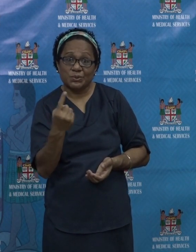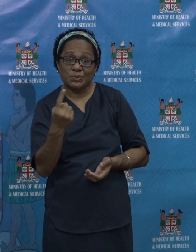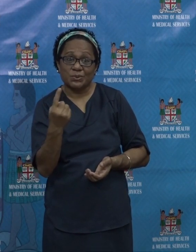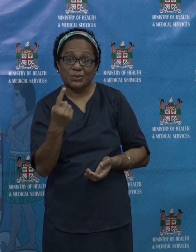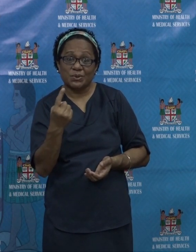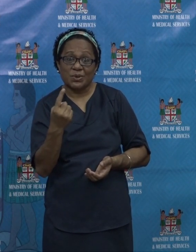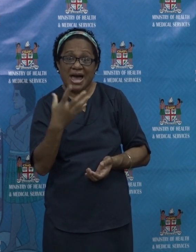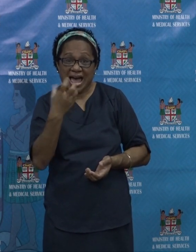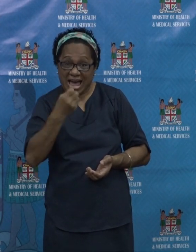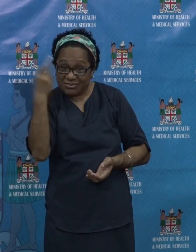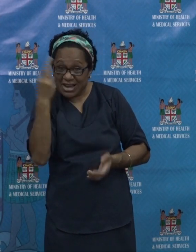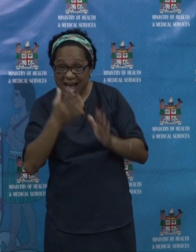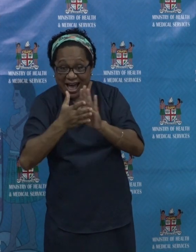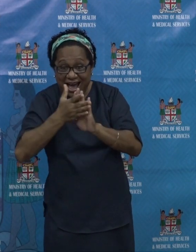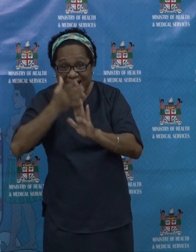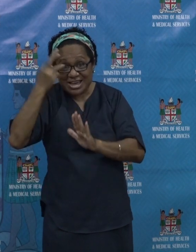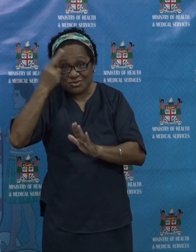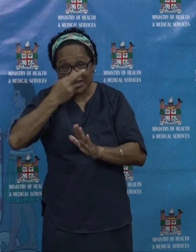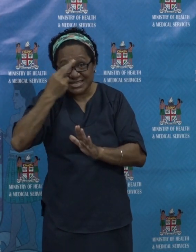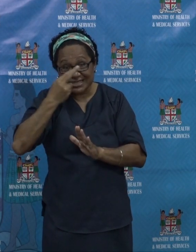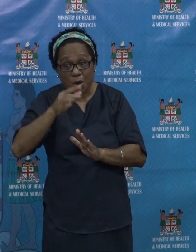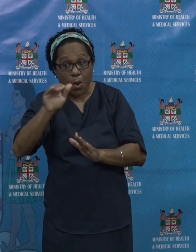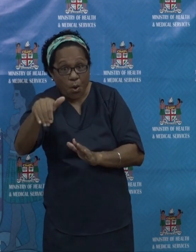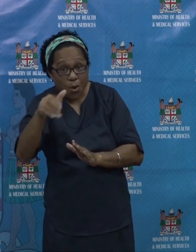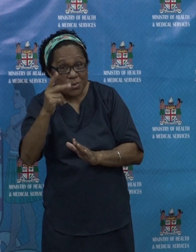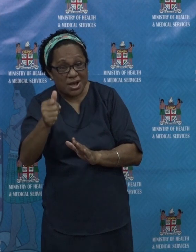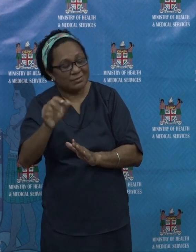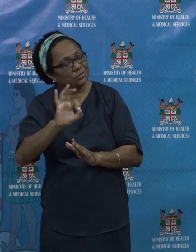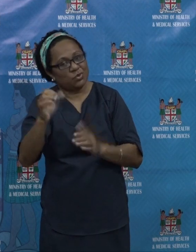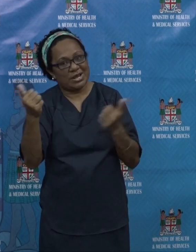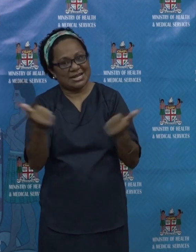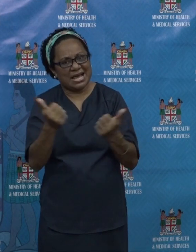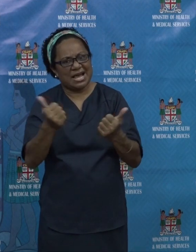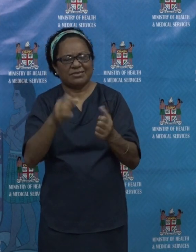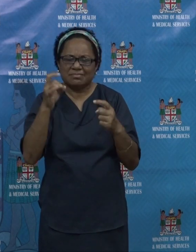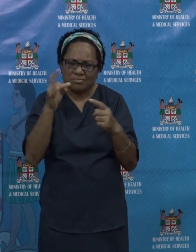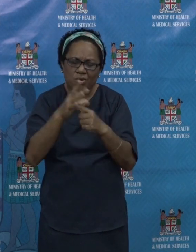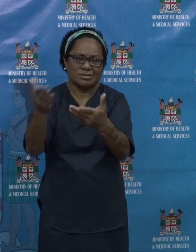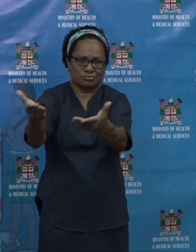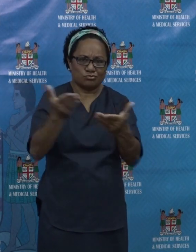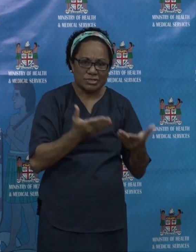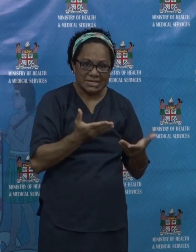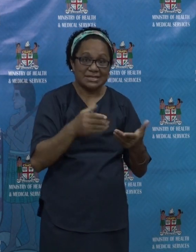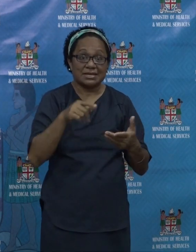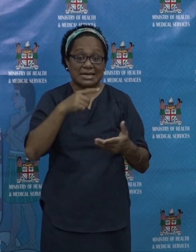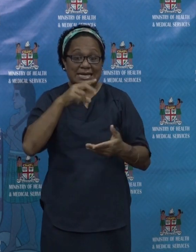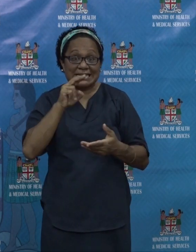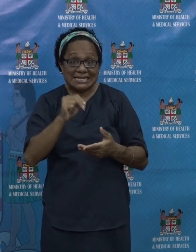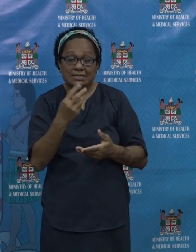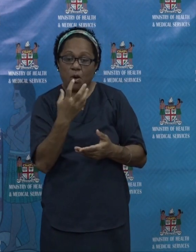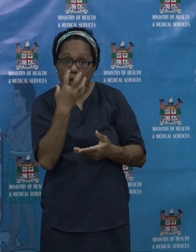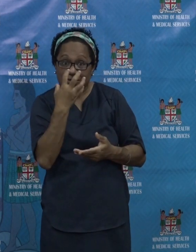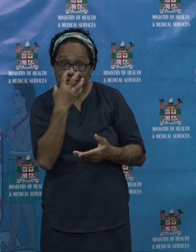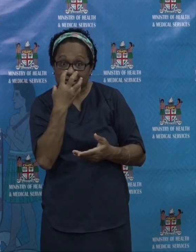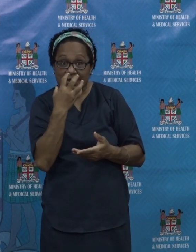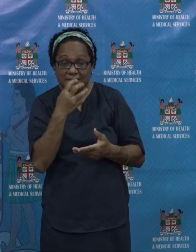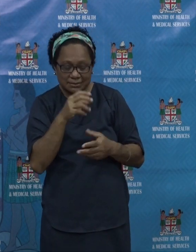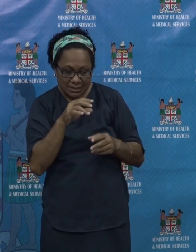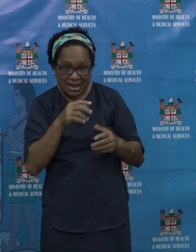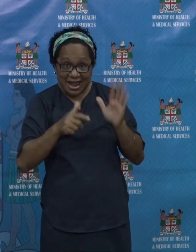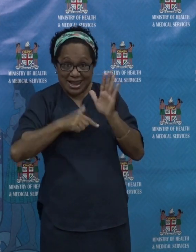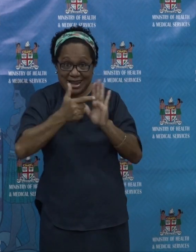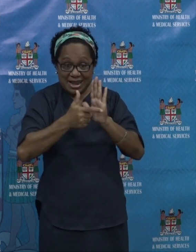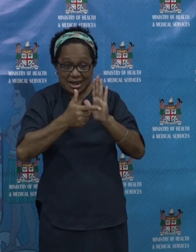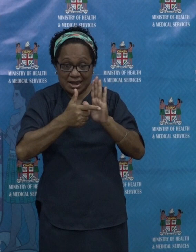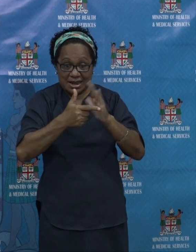risk of severe COVID-19, home care won't be enough. These individuals need their oxygen levels closely monitored and